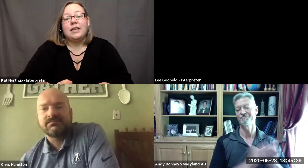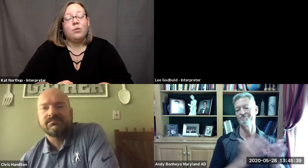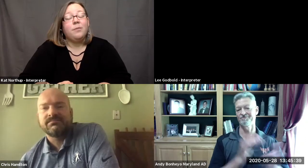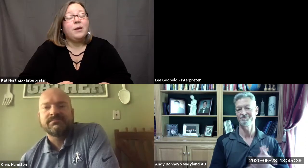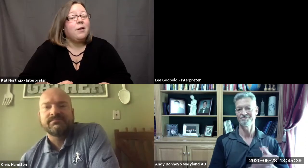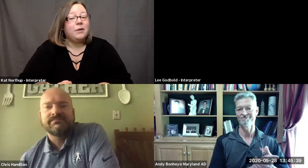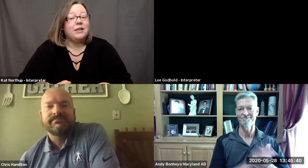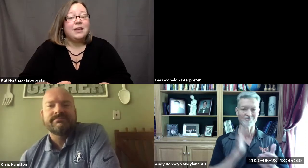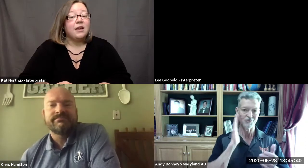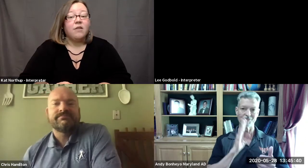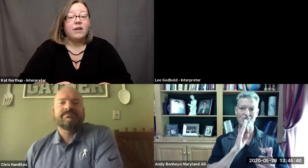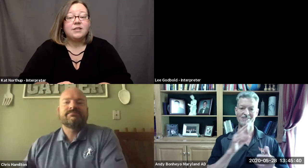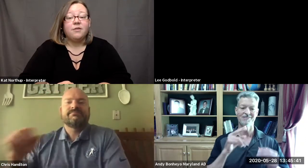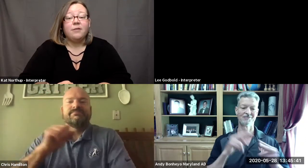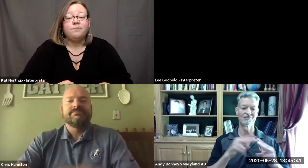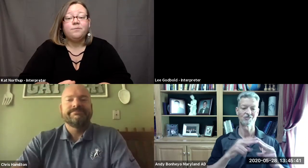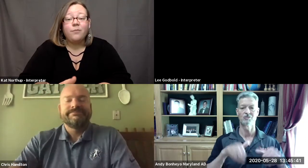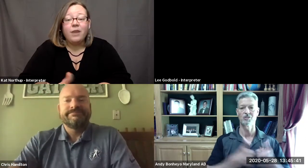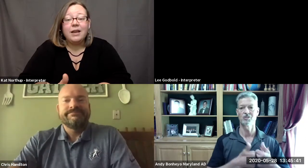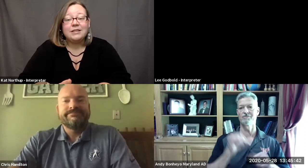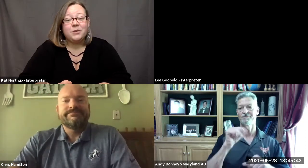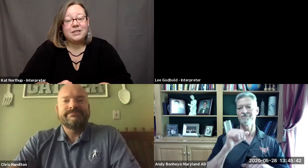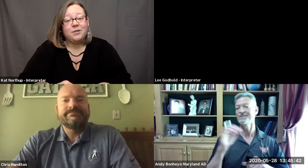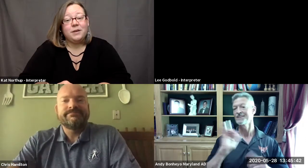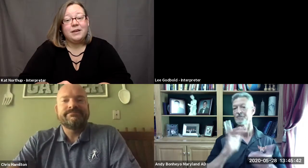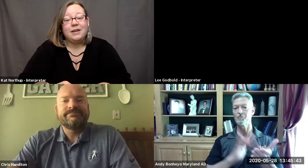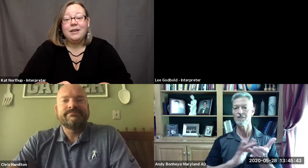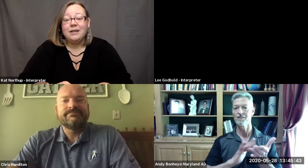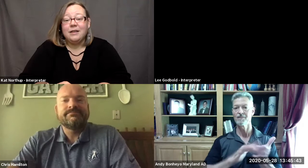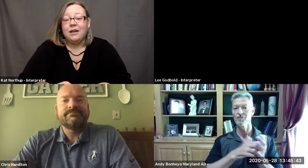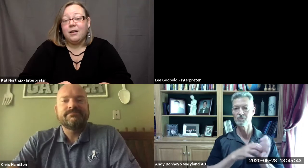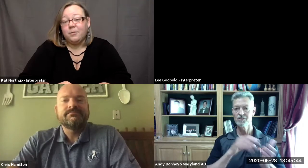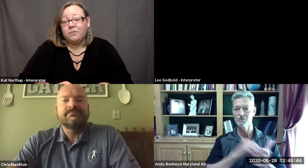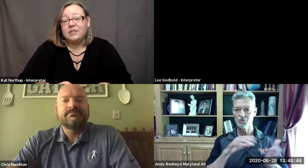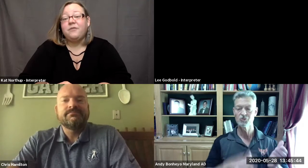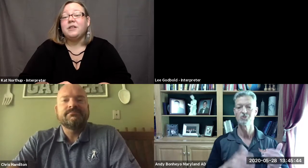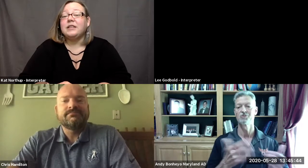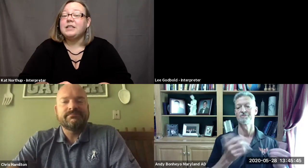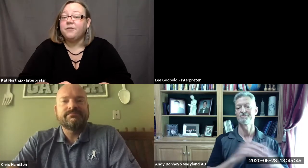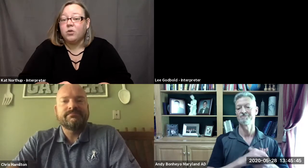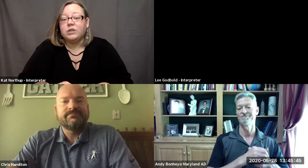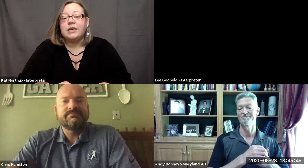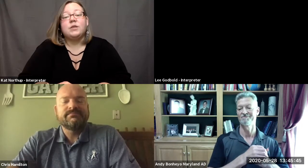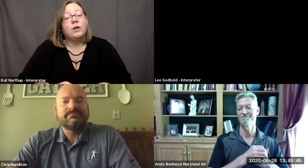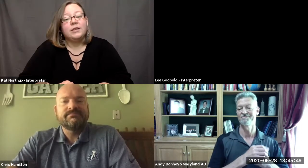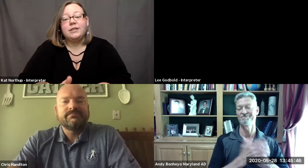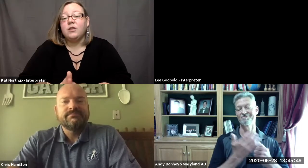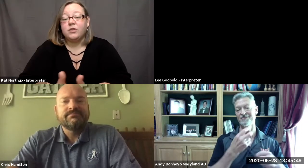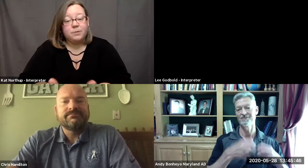we may not be thinking of as of yet. And so it's going to be definitely difficult, as well as, those